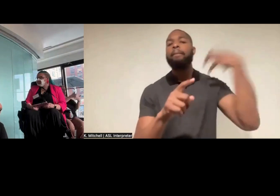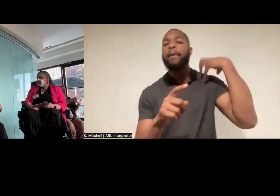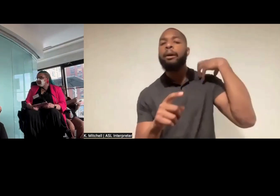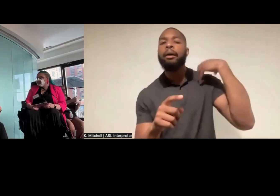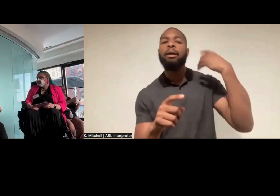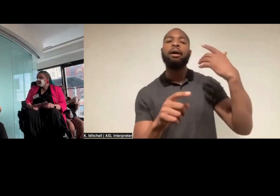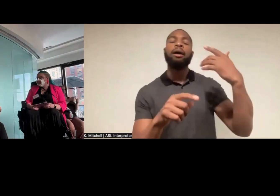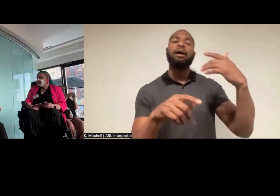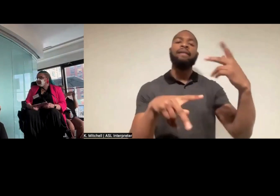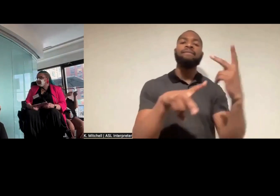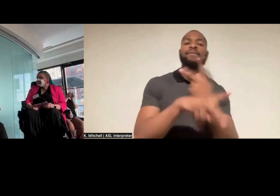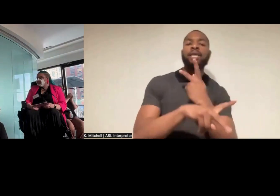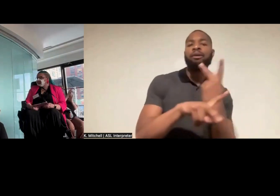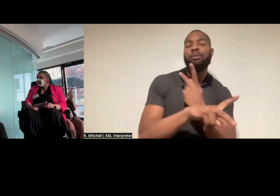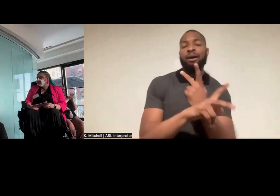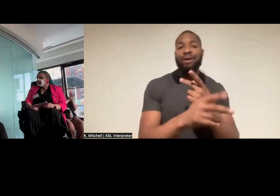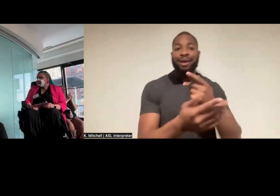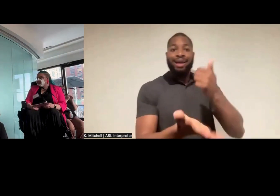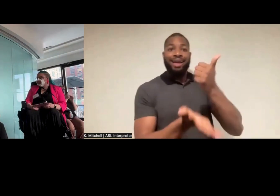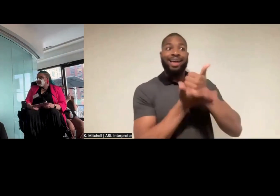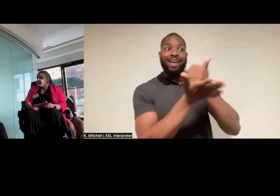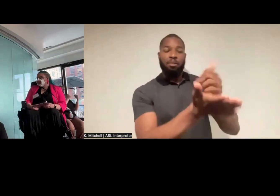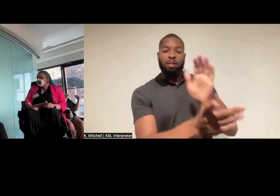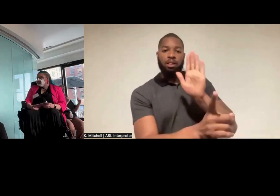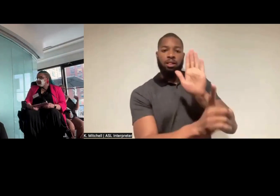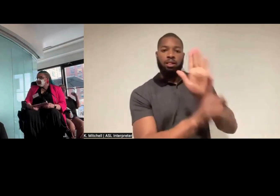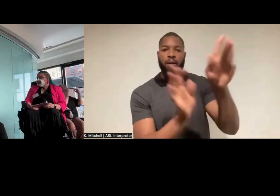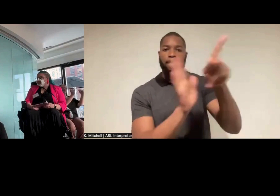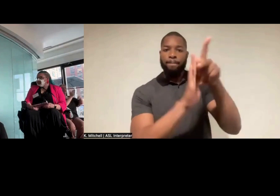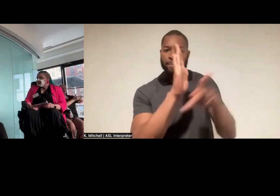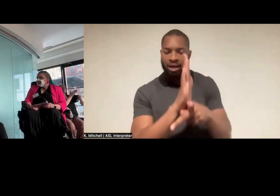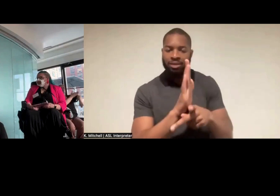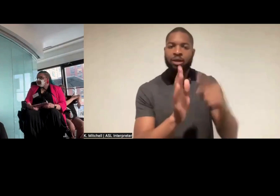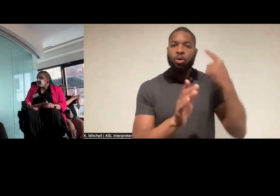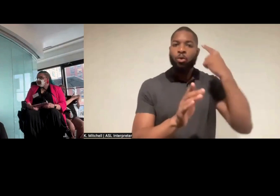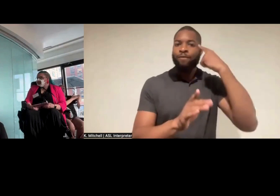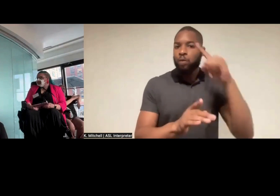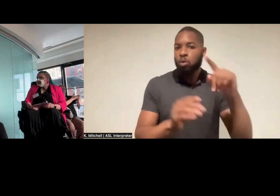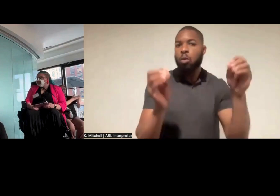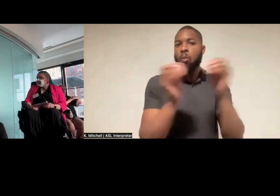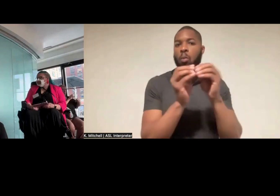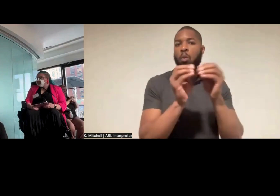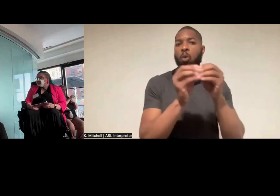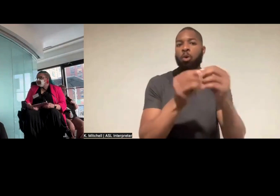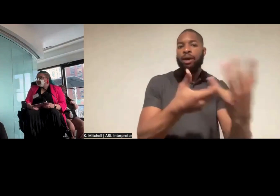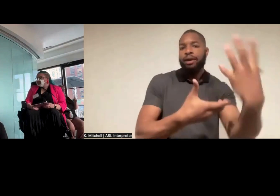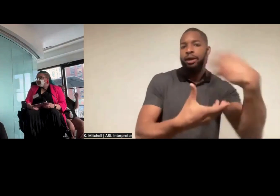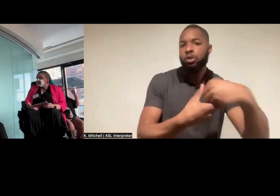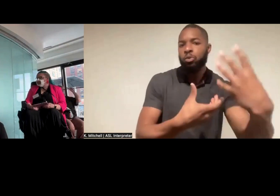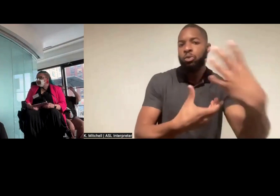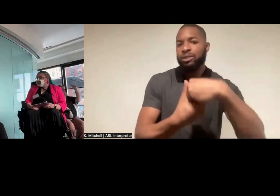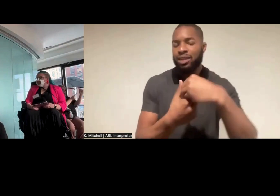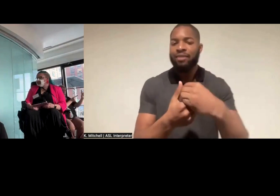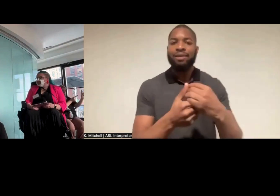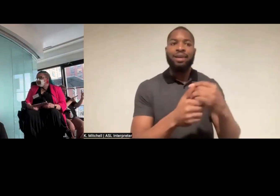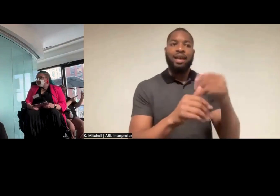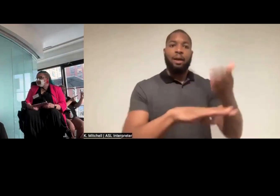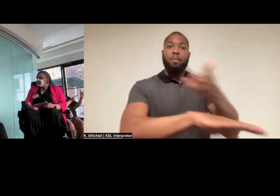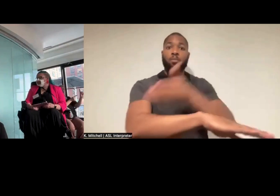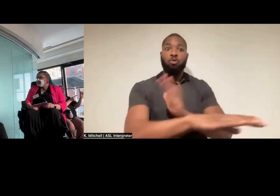their policies to always strengthen and improve and work towards this